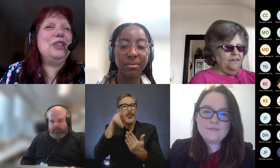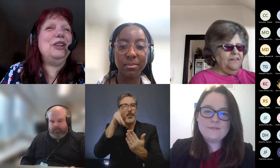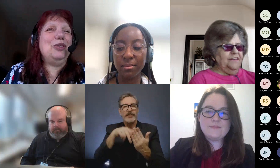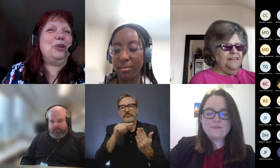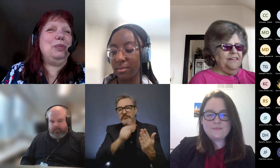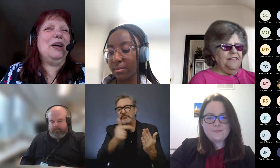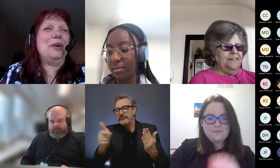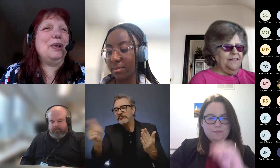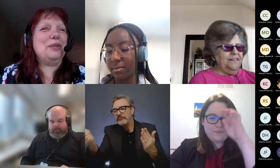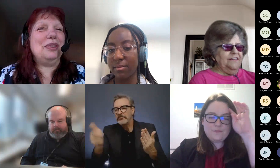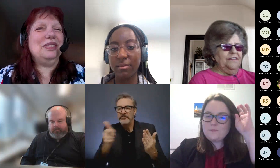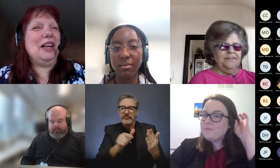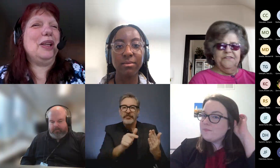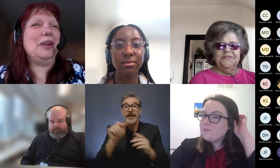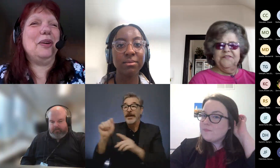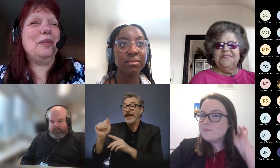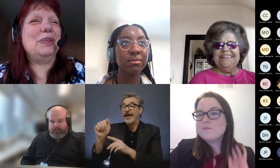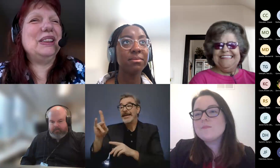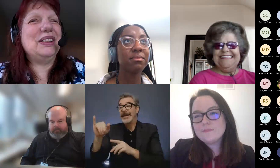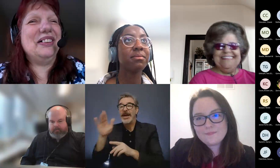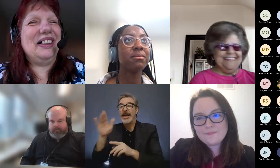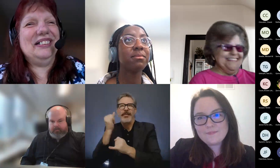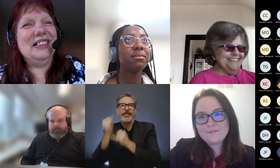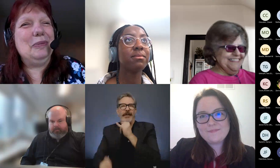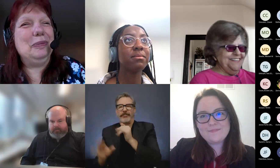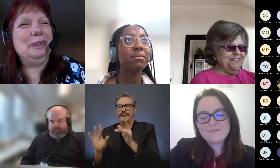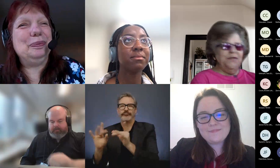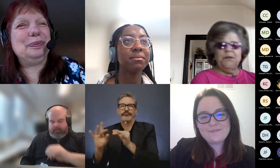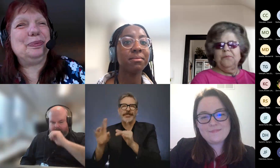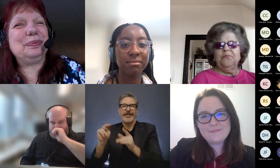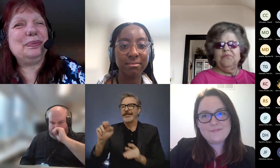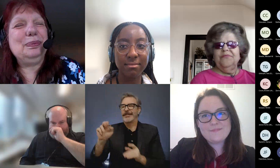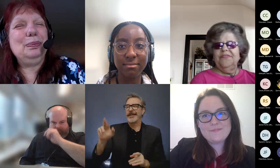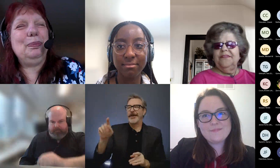who continues to be our wonderful narrator. Please go ahead.